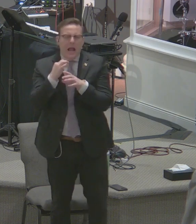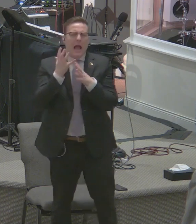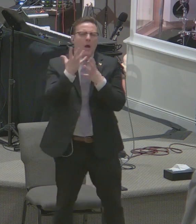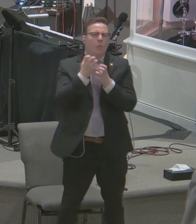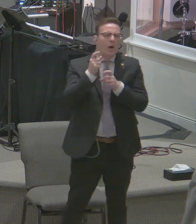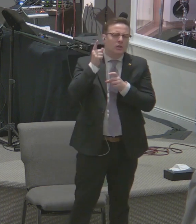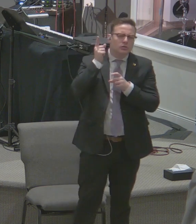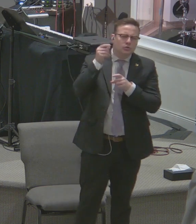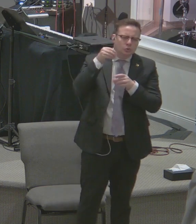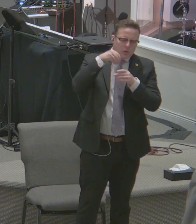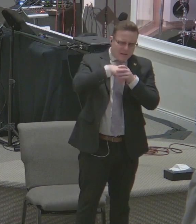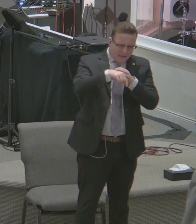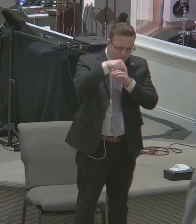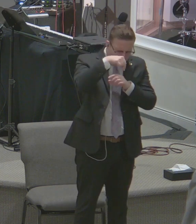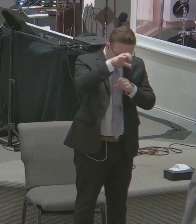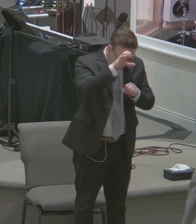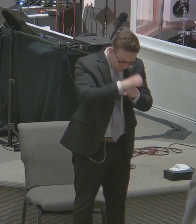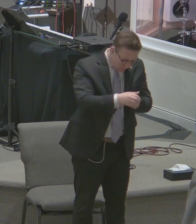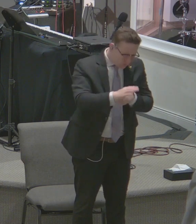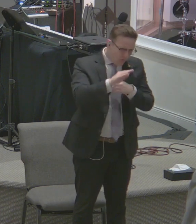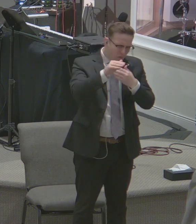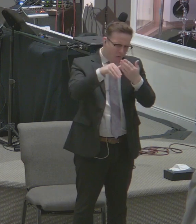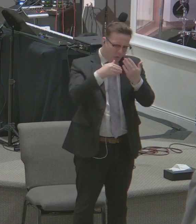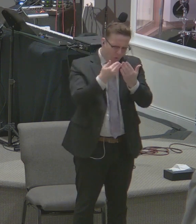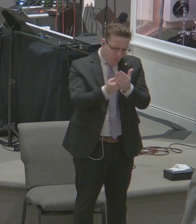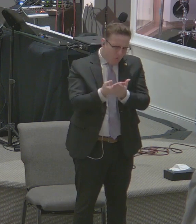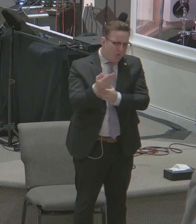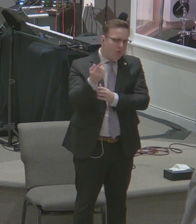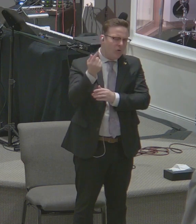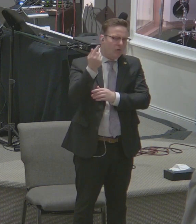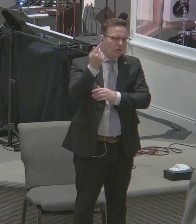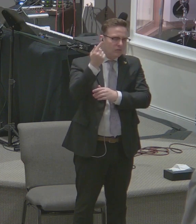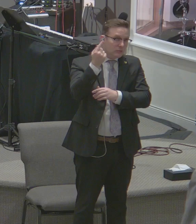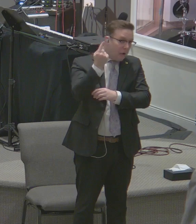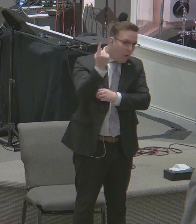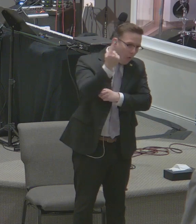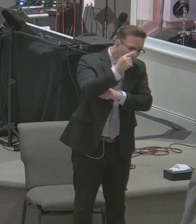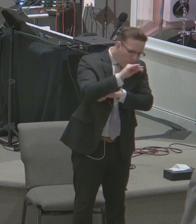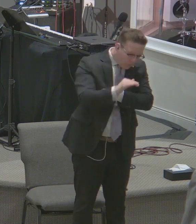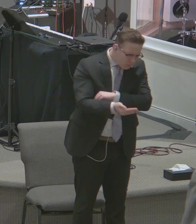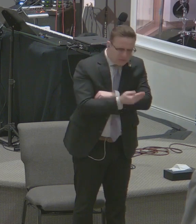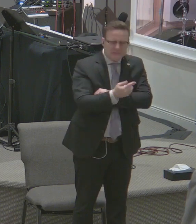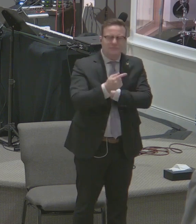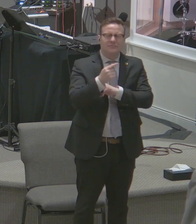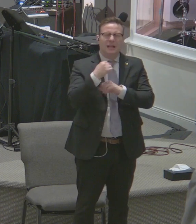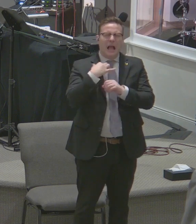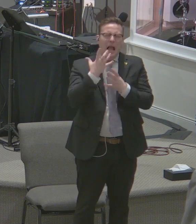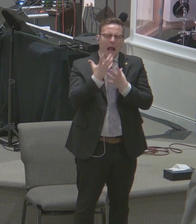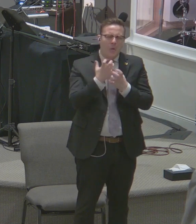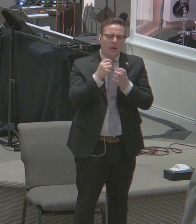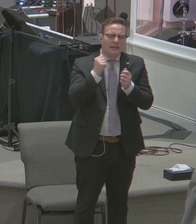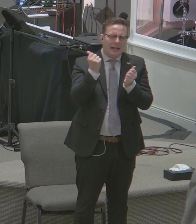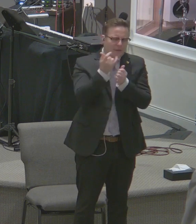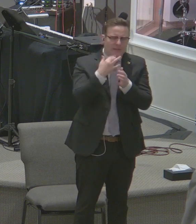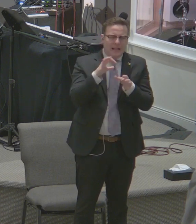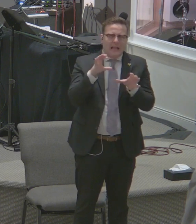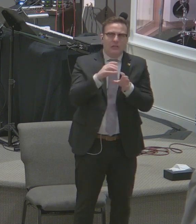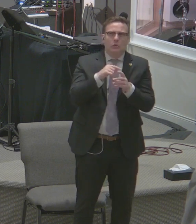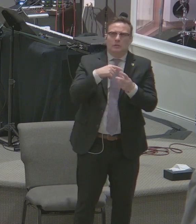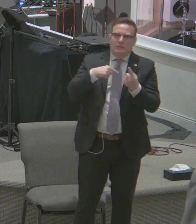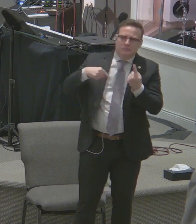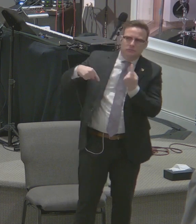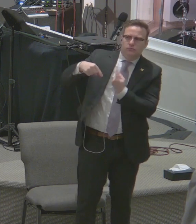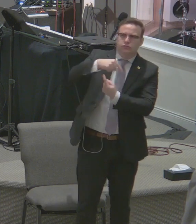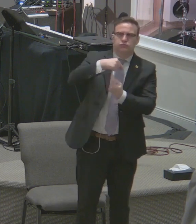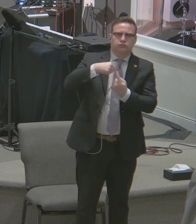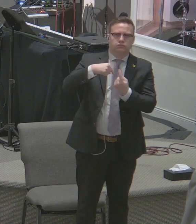want you to be a part of this church. I want you to be everything that we do, God, to be just surrounding you, God. So I